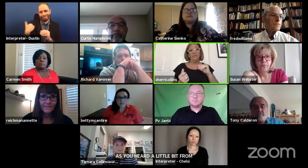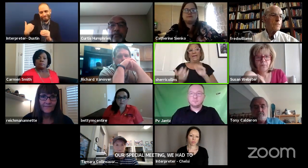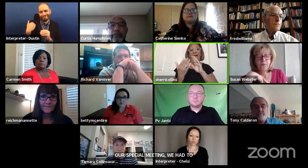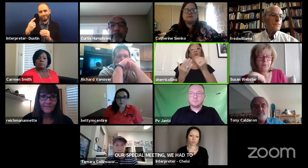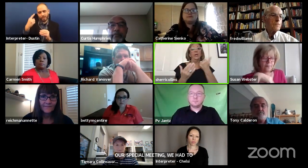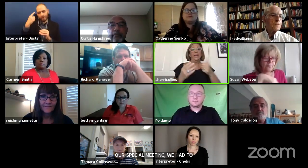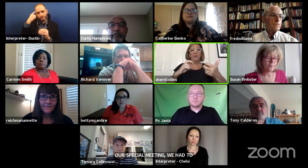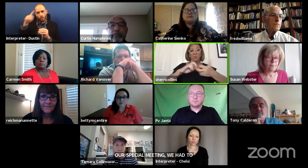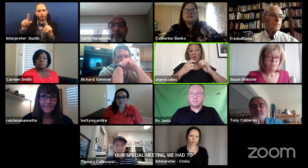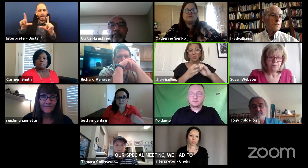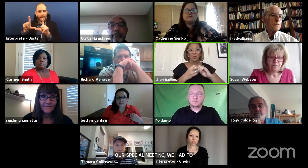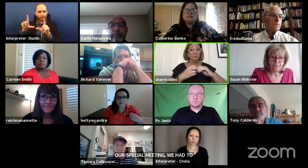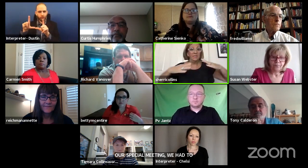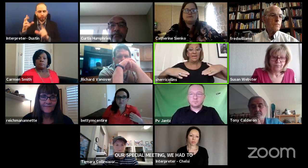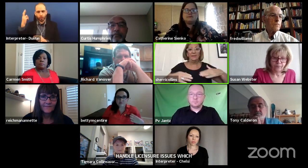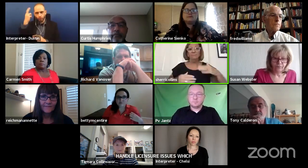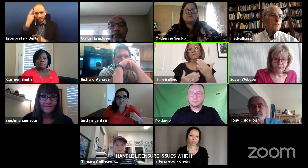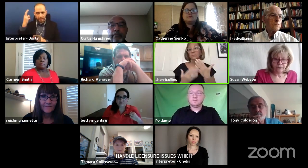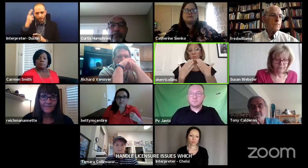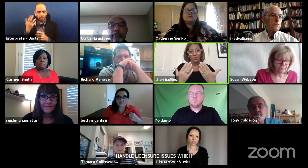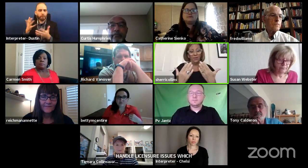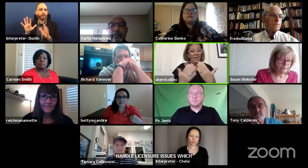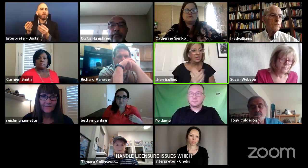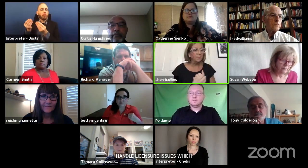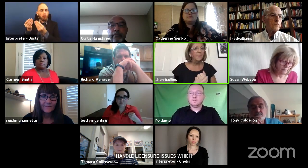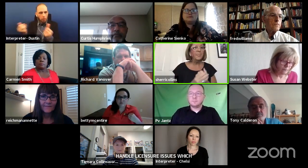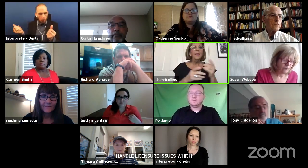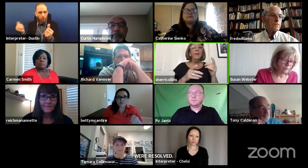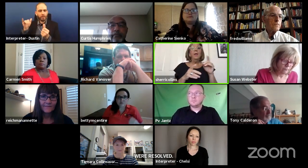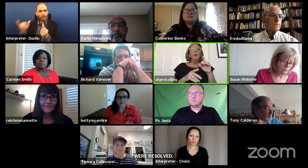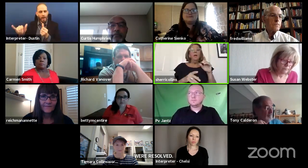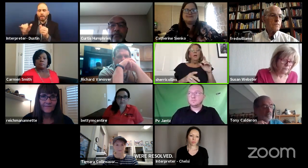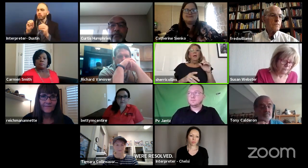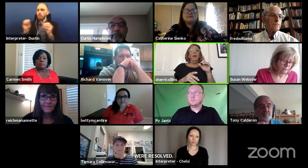not encountered any problem yet. So thank you.